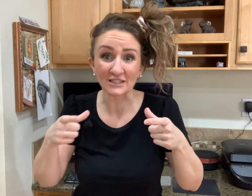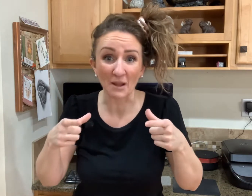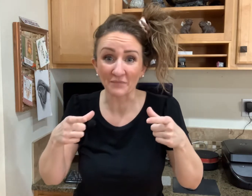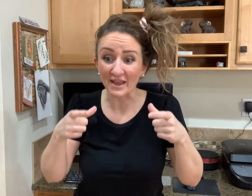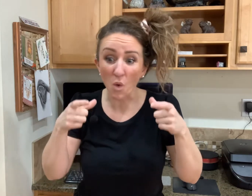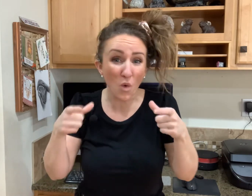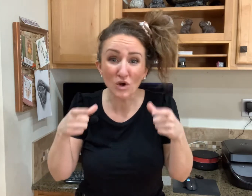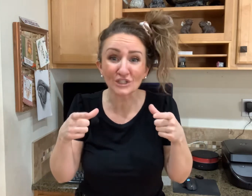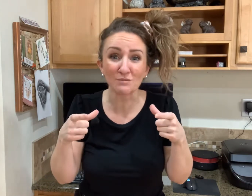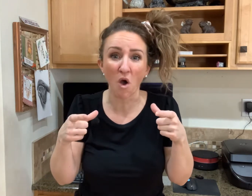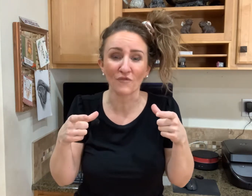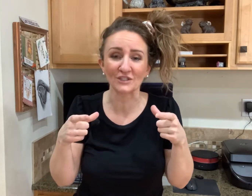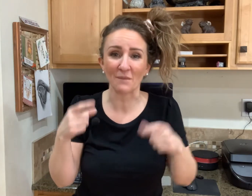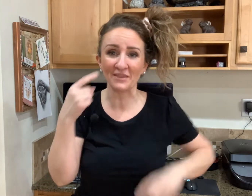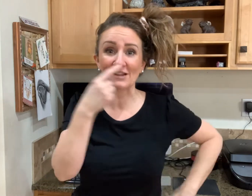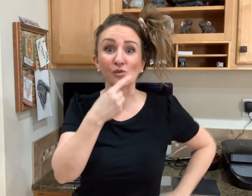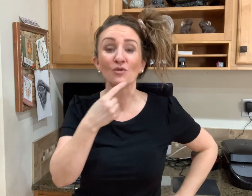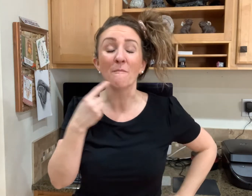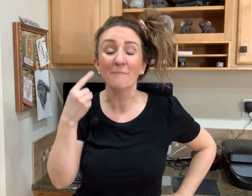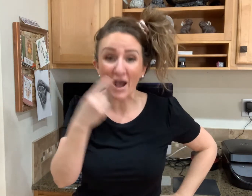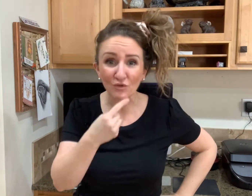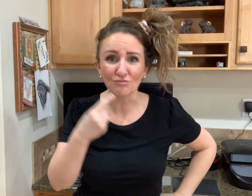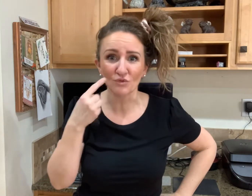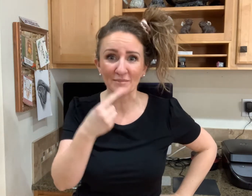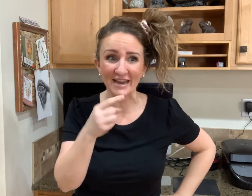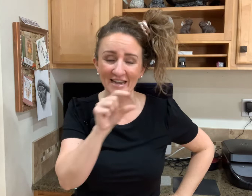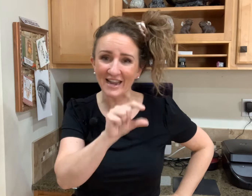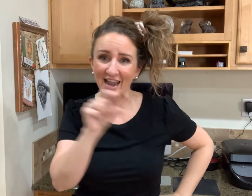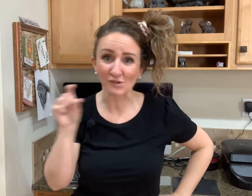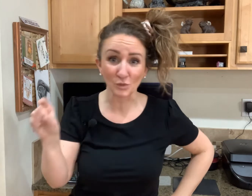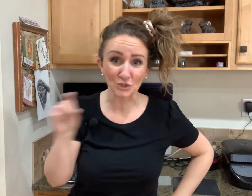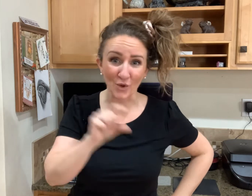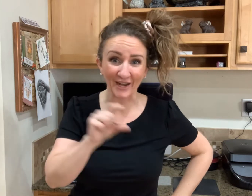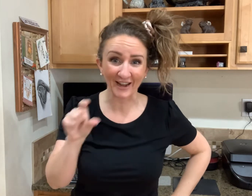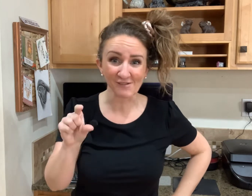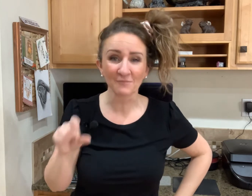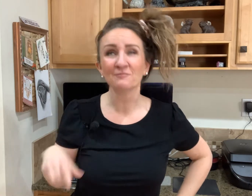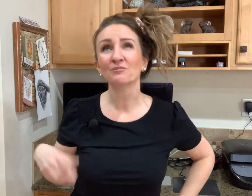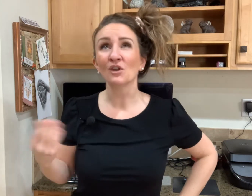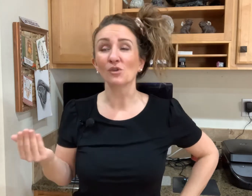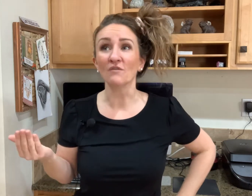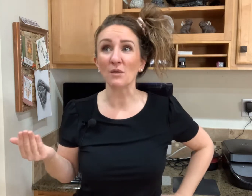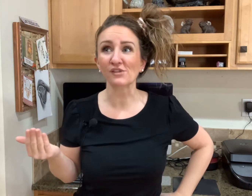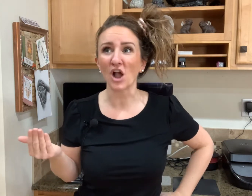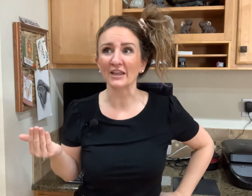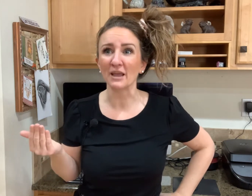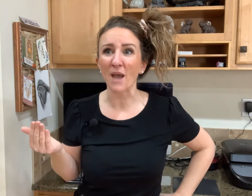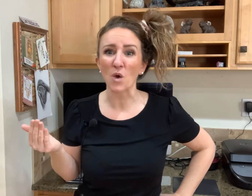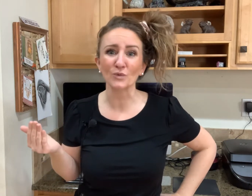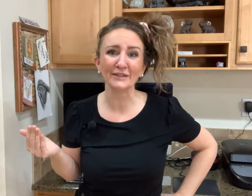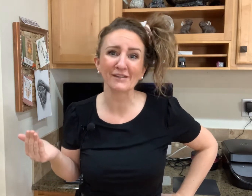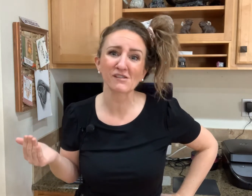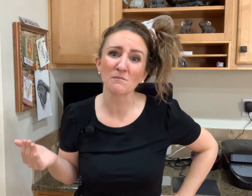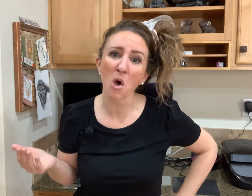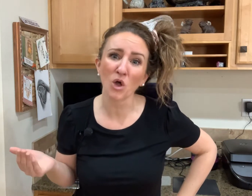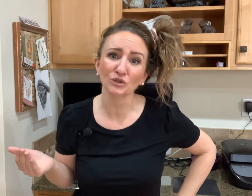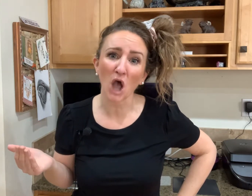something or small for something, so the mouth movement indicates which one it is. So if I was talking about a really small dog,